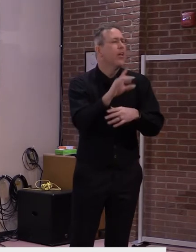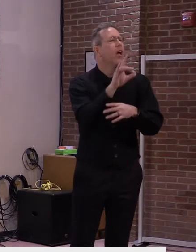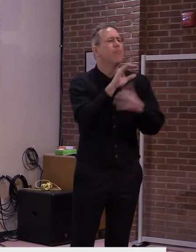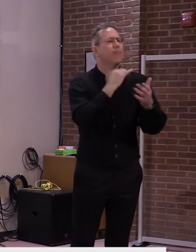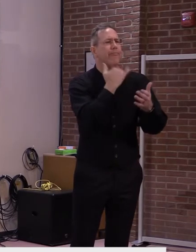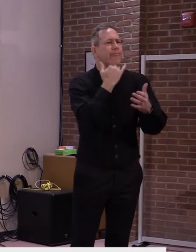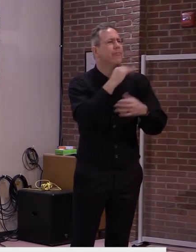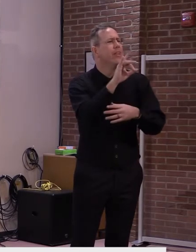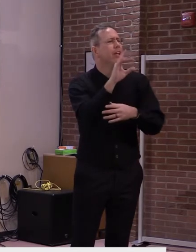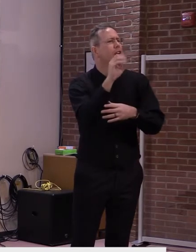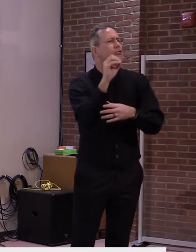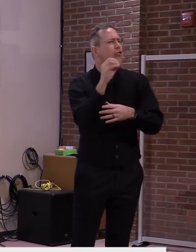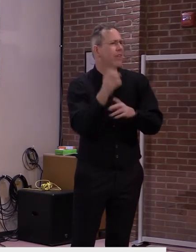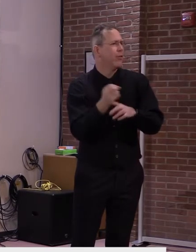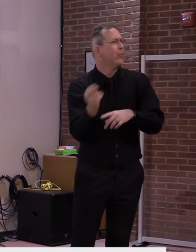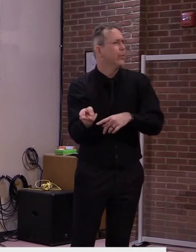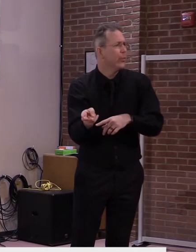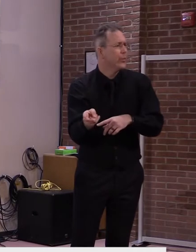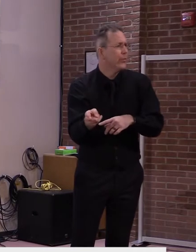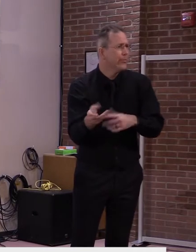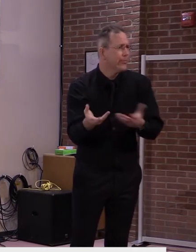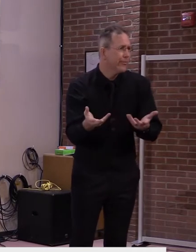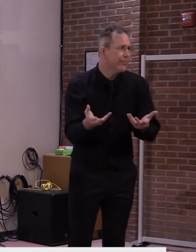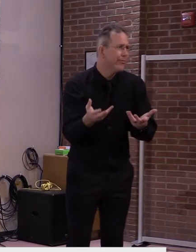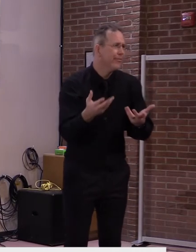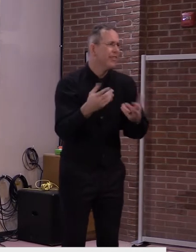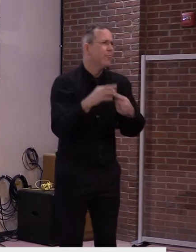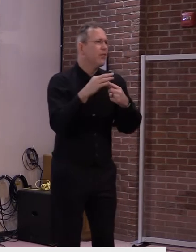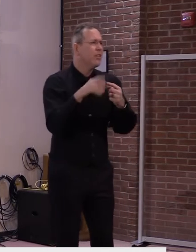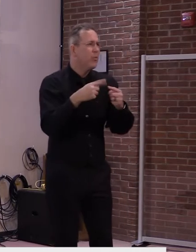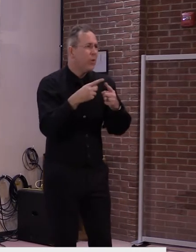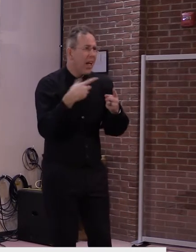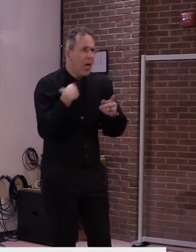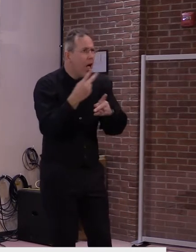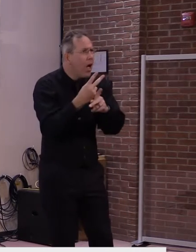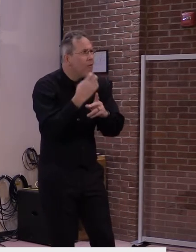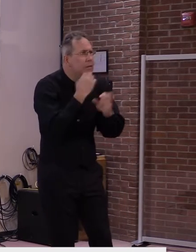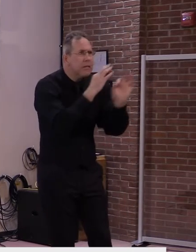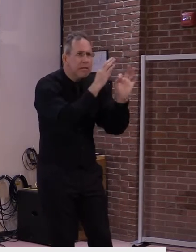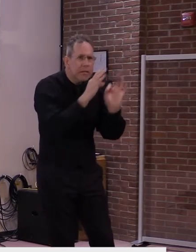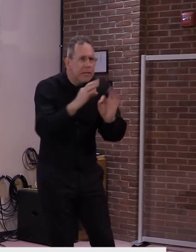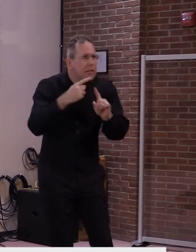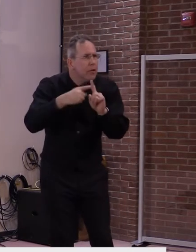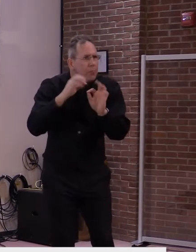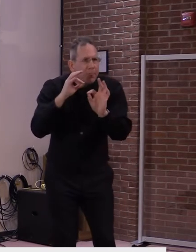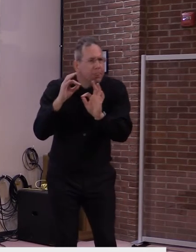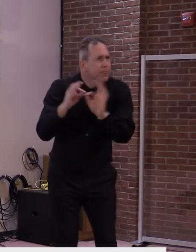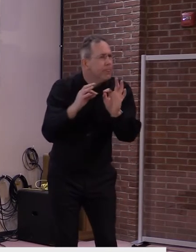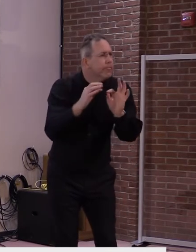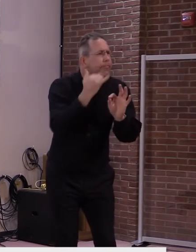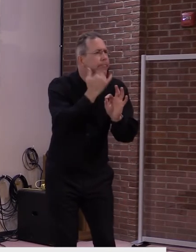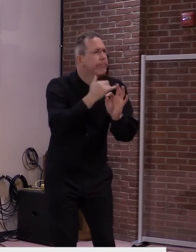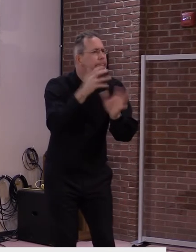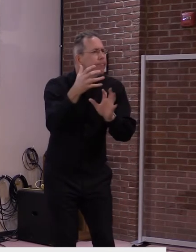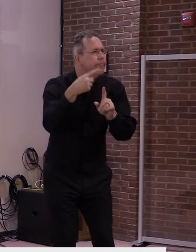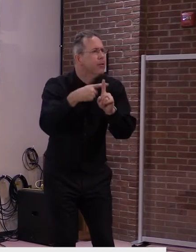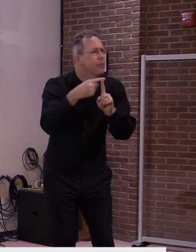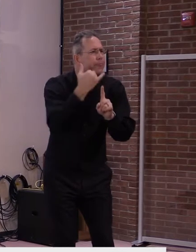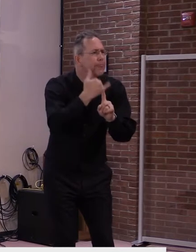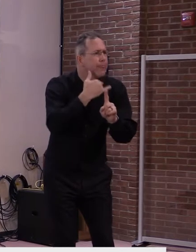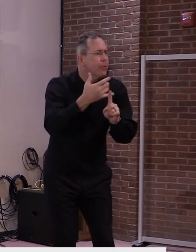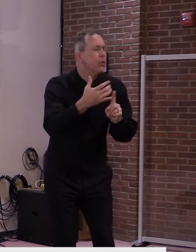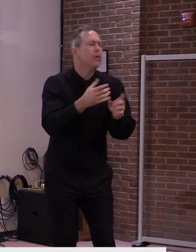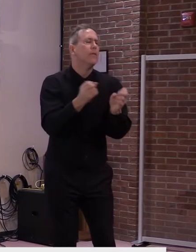record of minimizing dosage loss. But I thought it was important to be upfront with what we knew at the